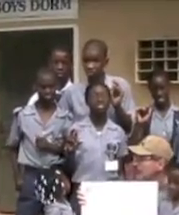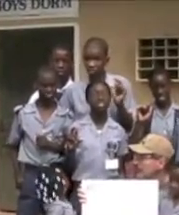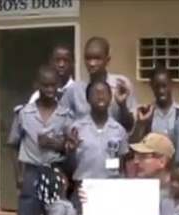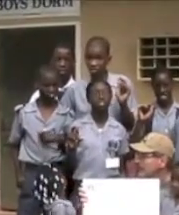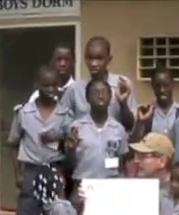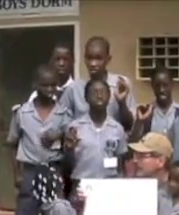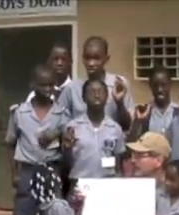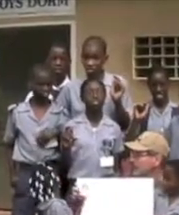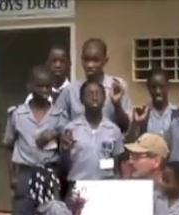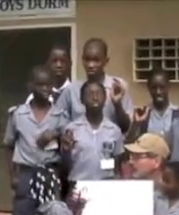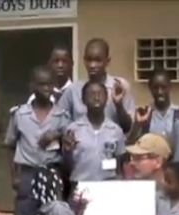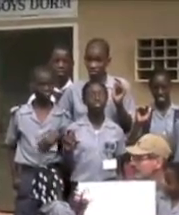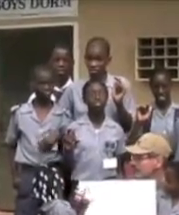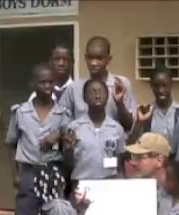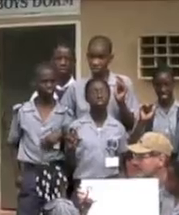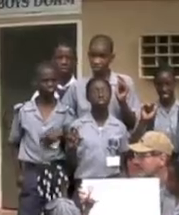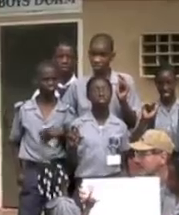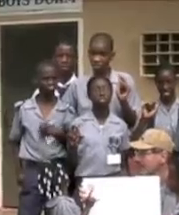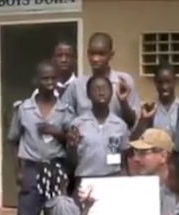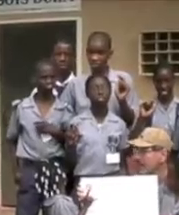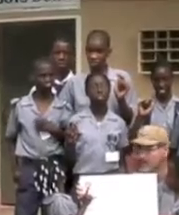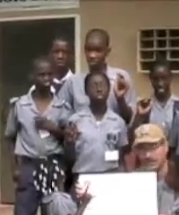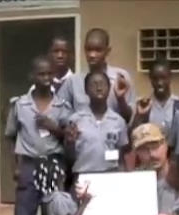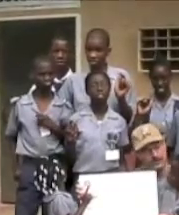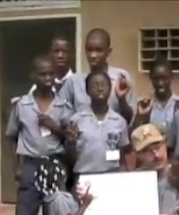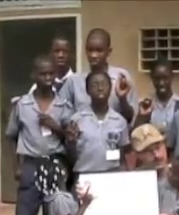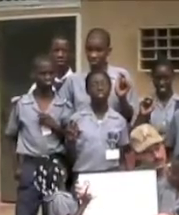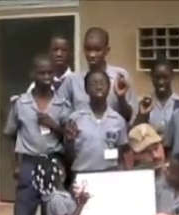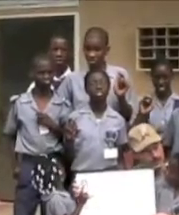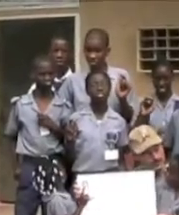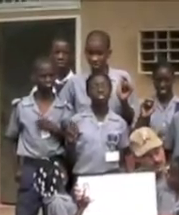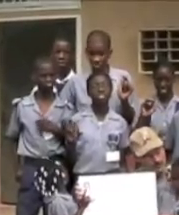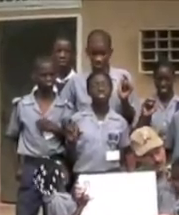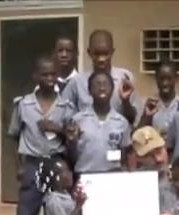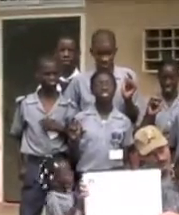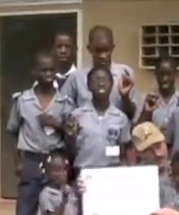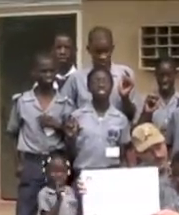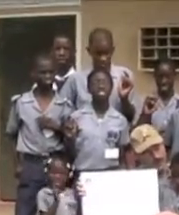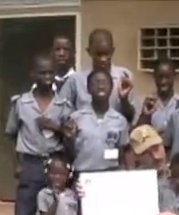Bethany, for you guys. So that you guys can continue to learn and grow. And go. go.